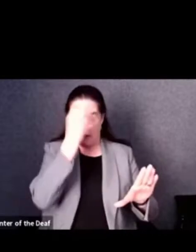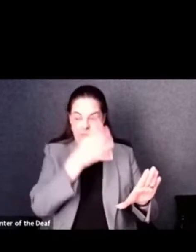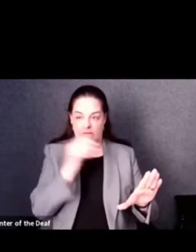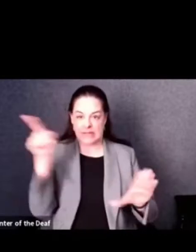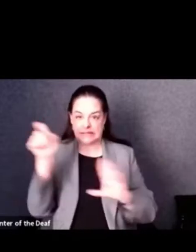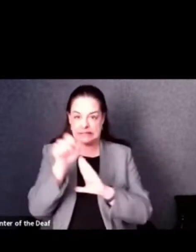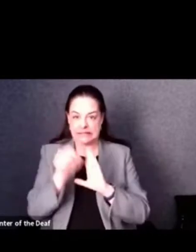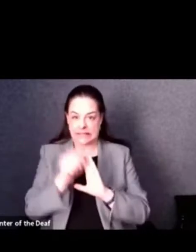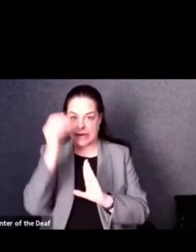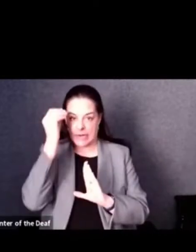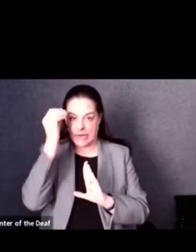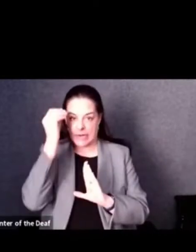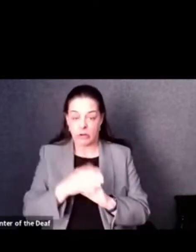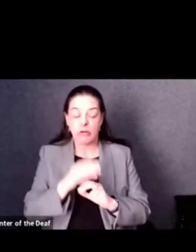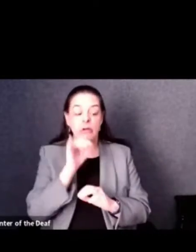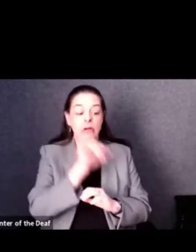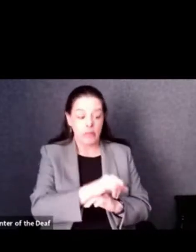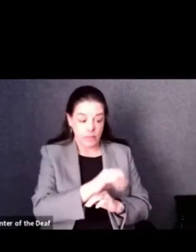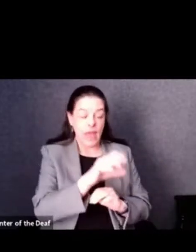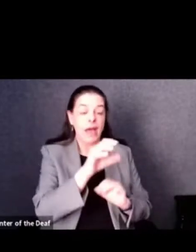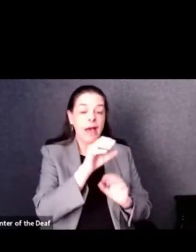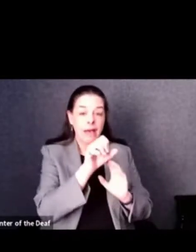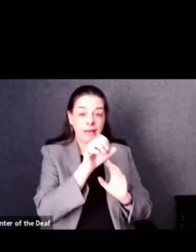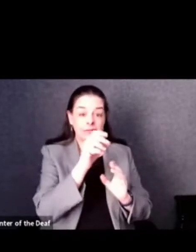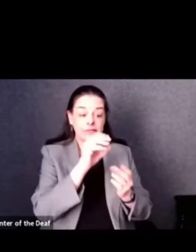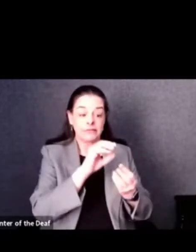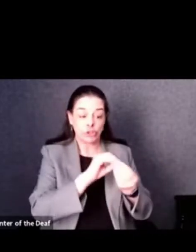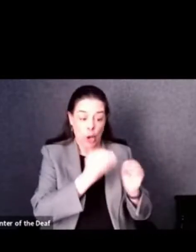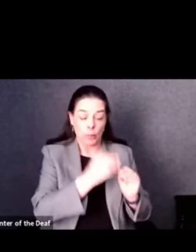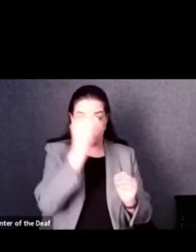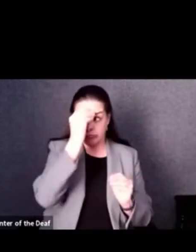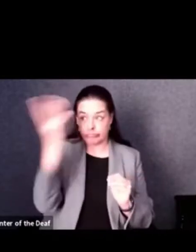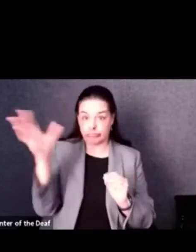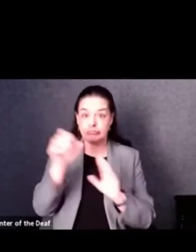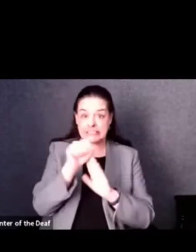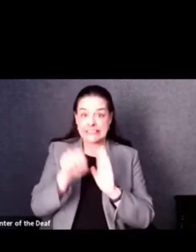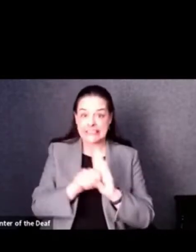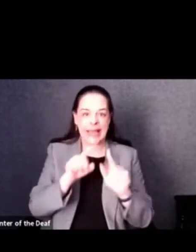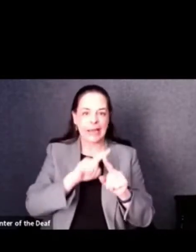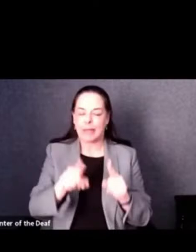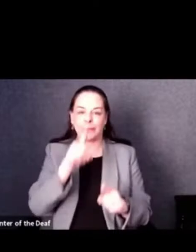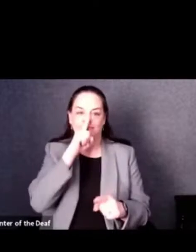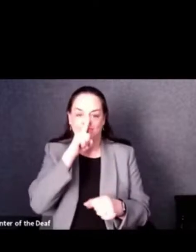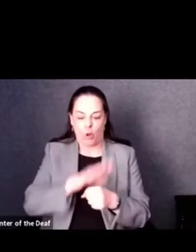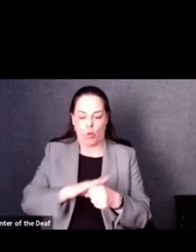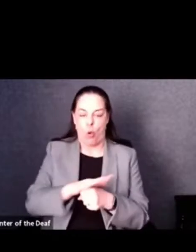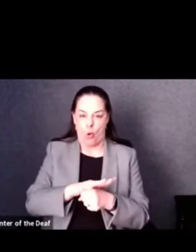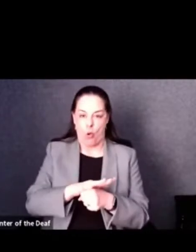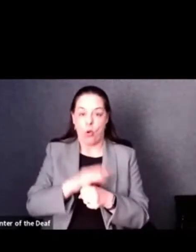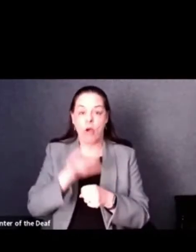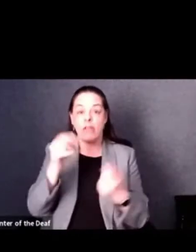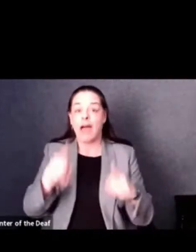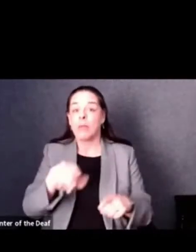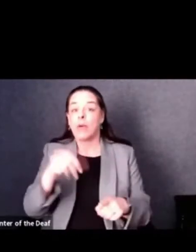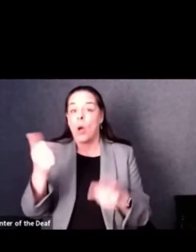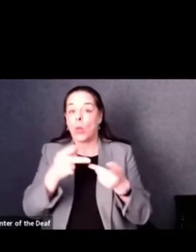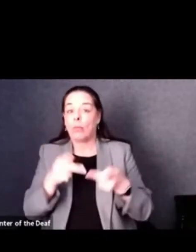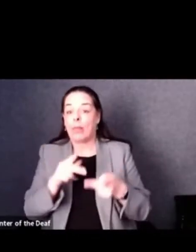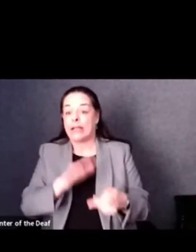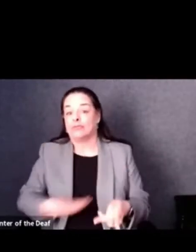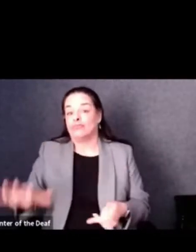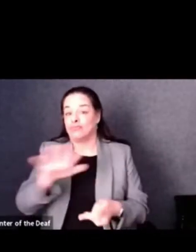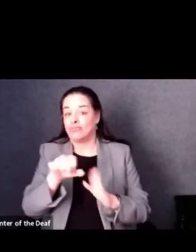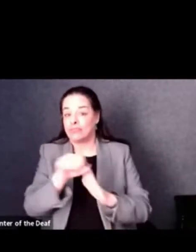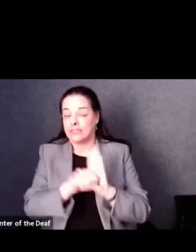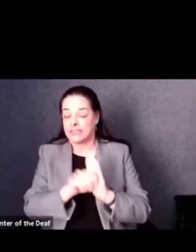were reported at the statewide level, but not at the local level. So this is something that occurred in other metro regions across the state, not just Knox